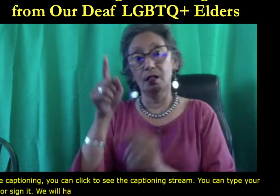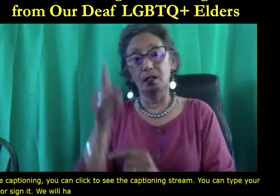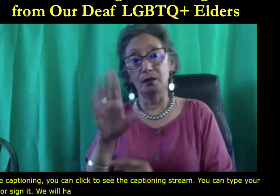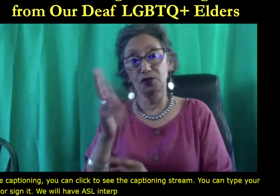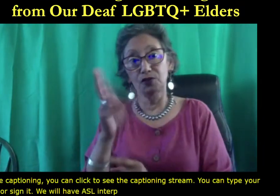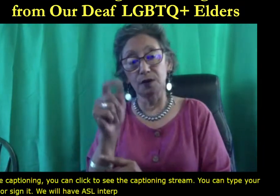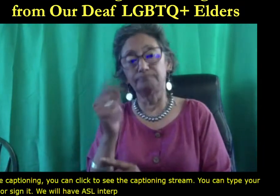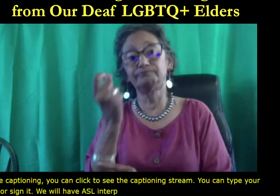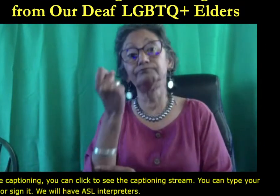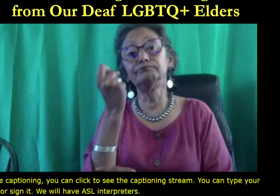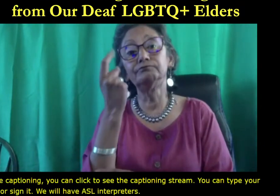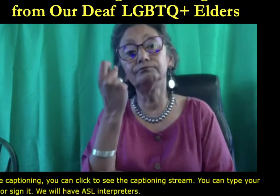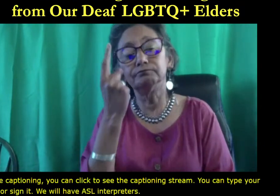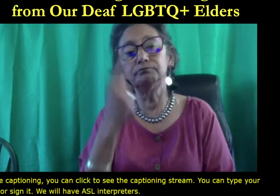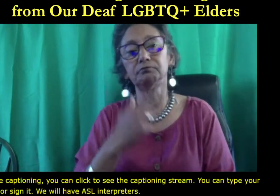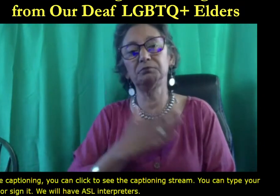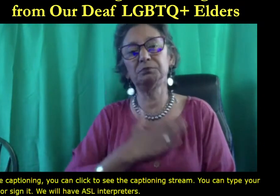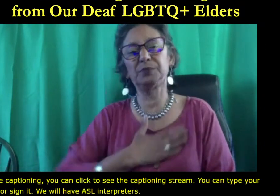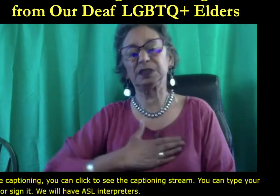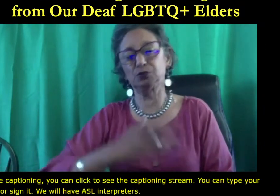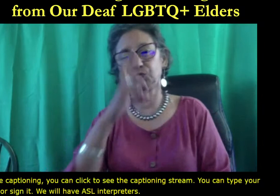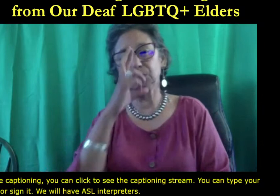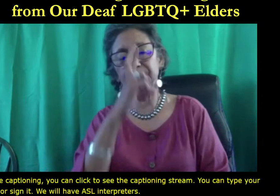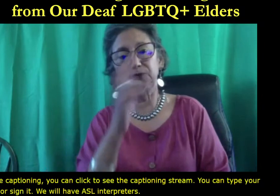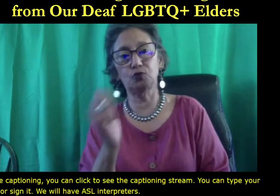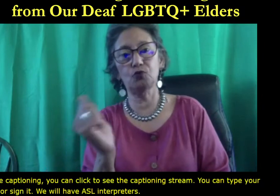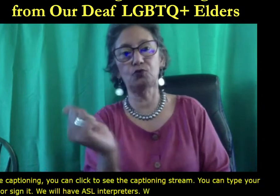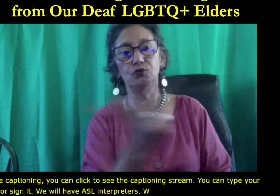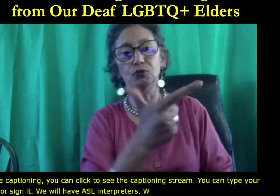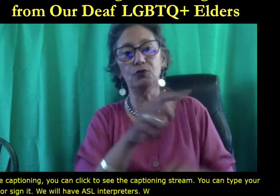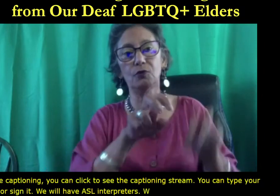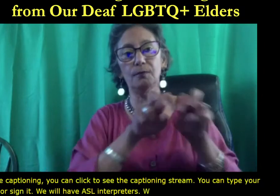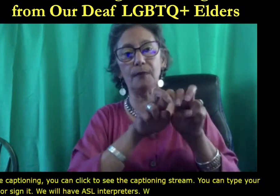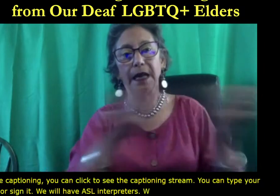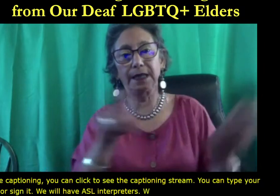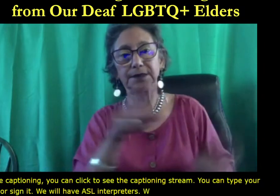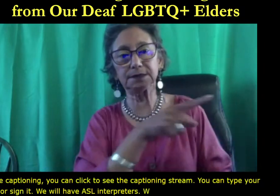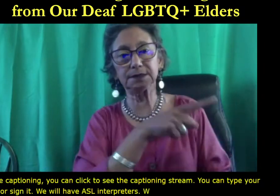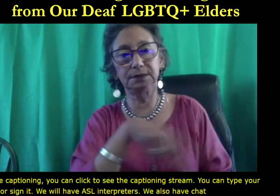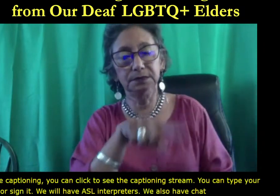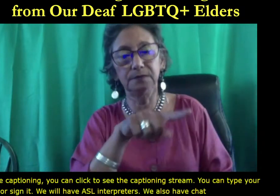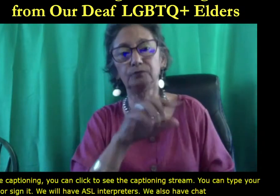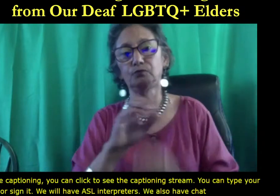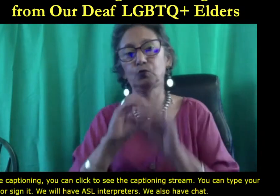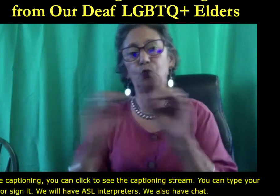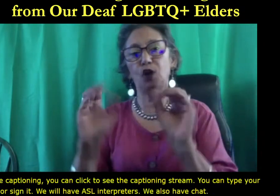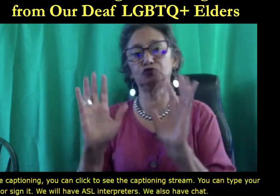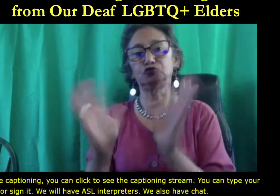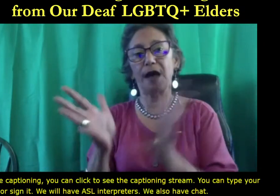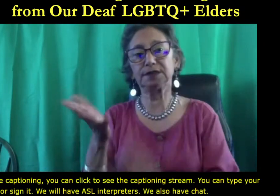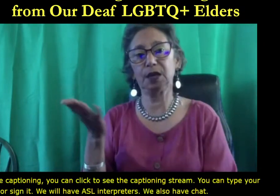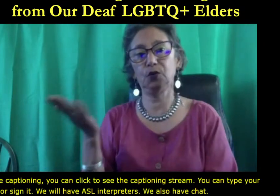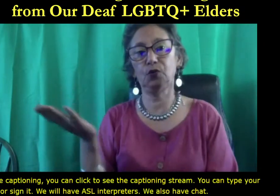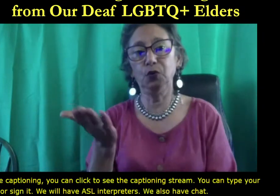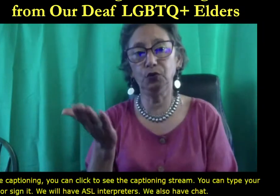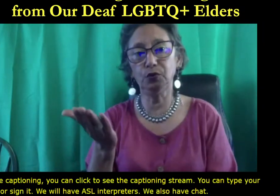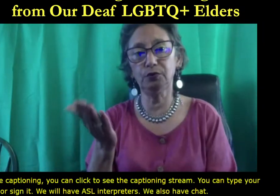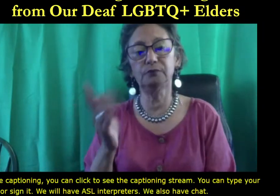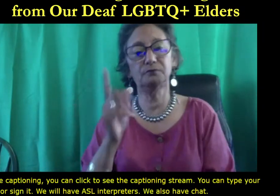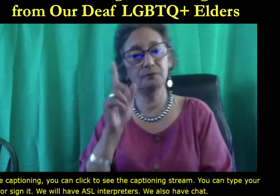chat but understand please respect everyone on the panel and